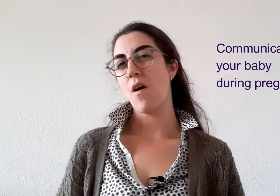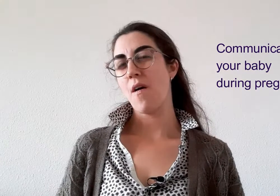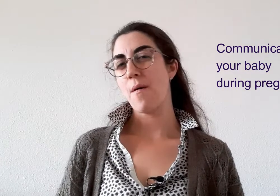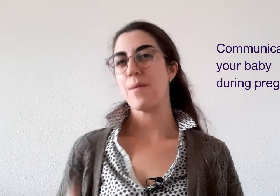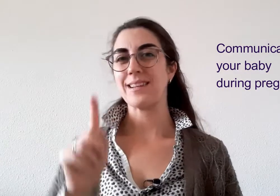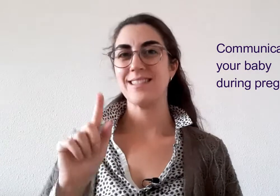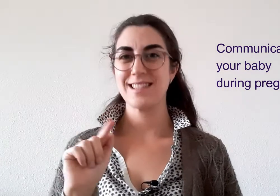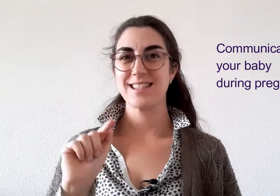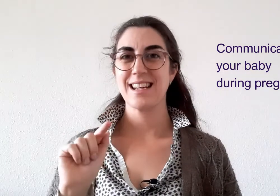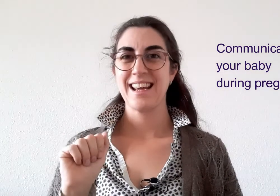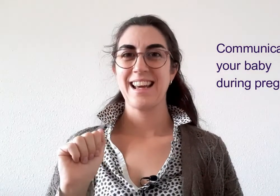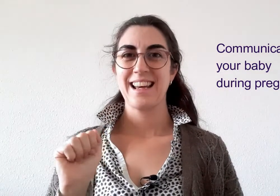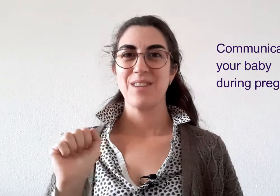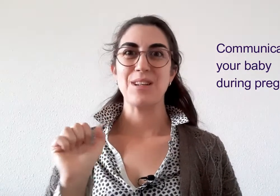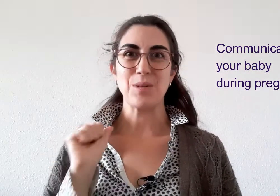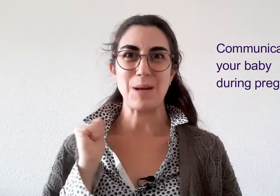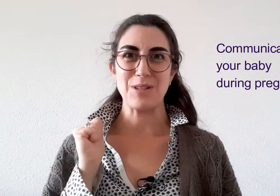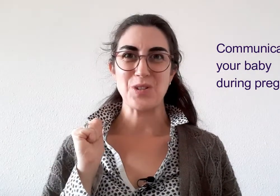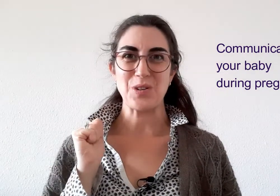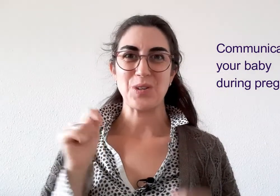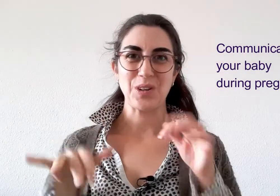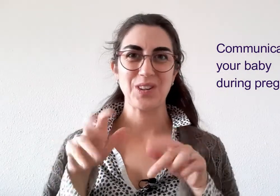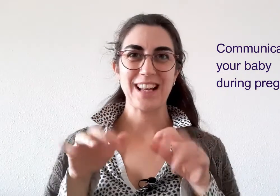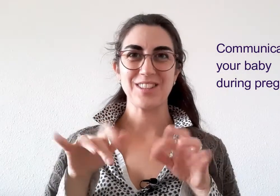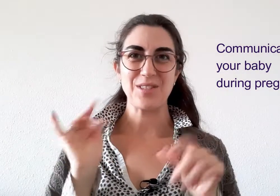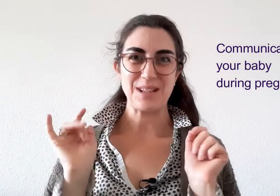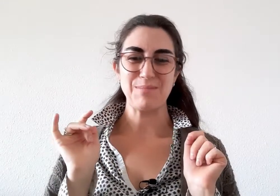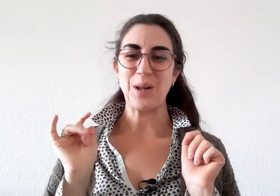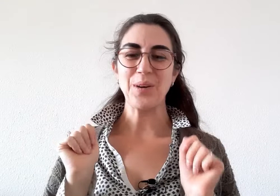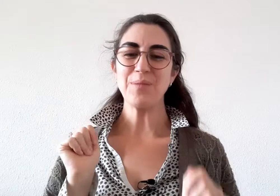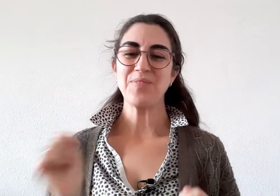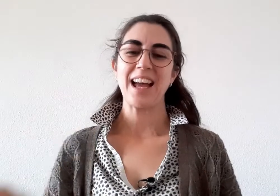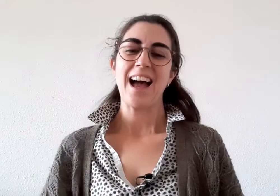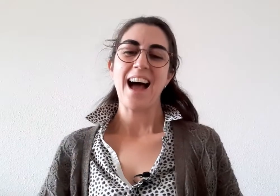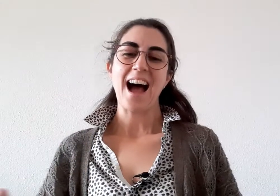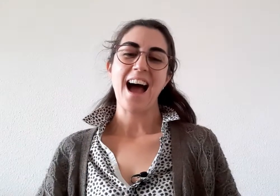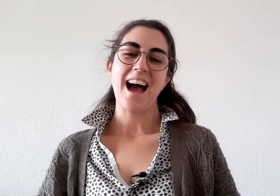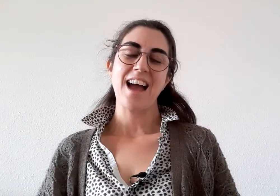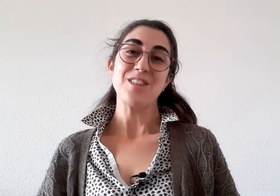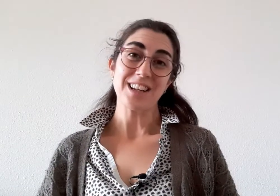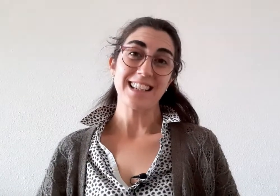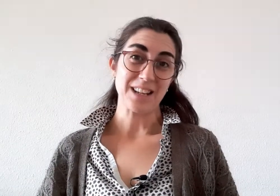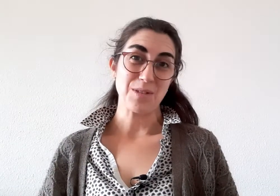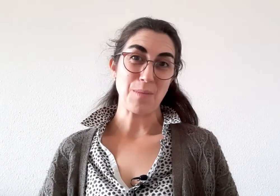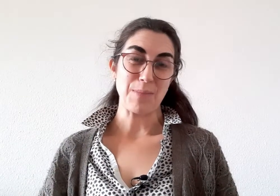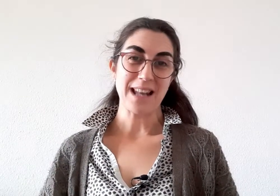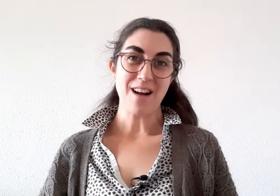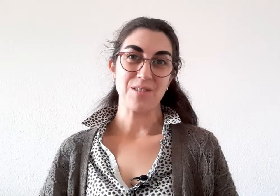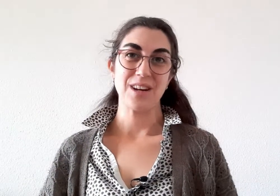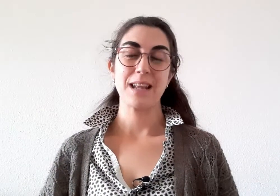are pregnant. When is your baby due? Let us know down below. You can connect with your baby now. And I'm sure